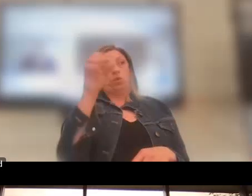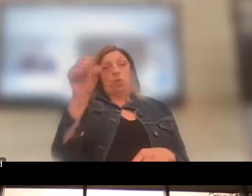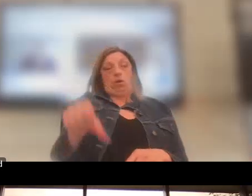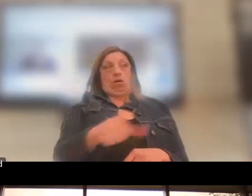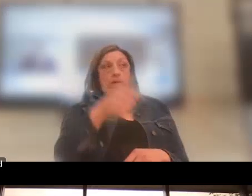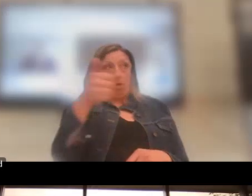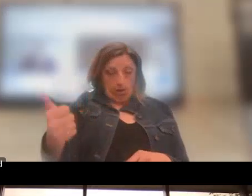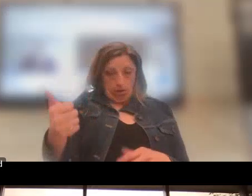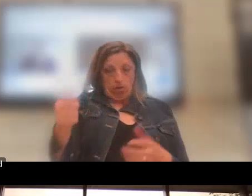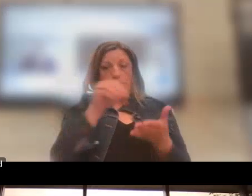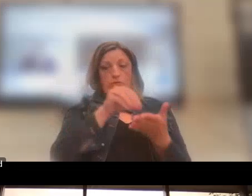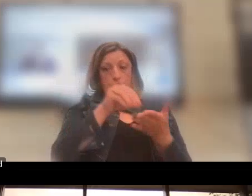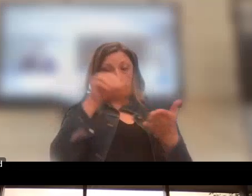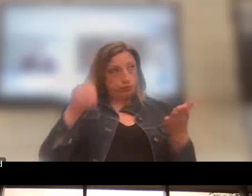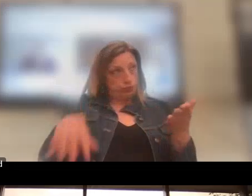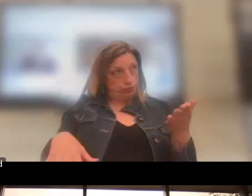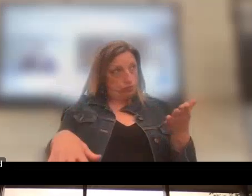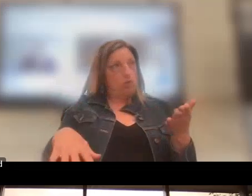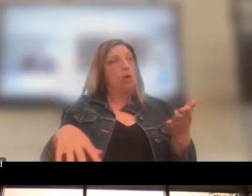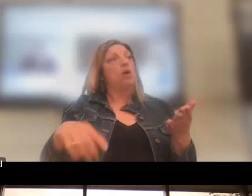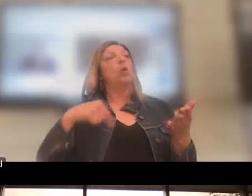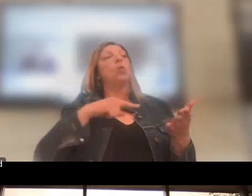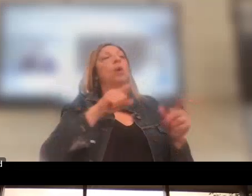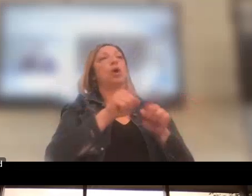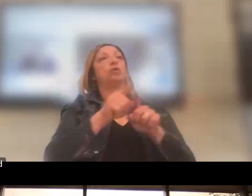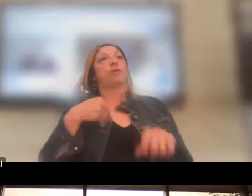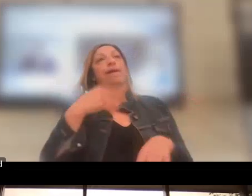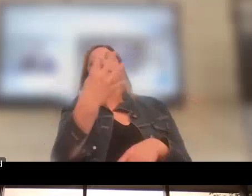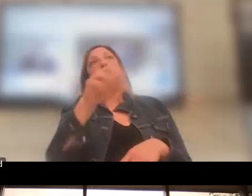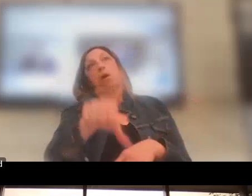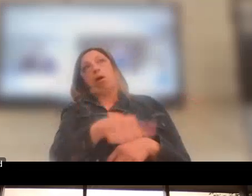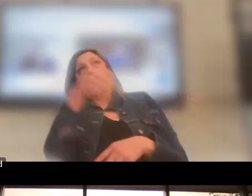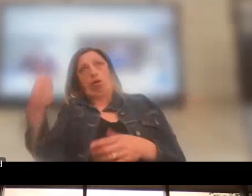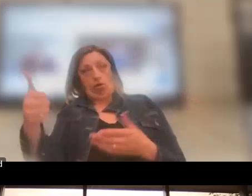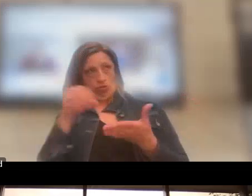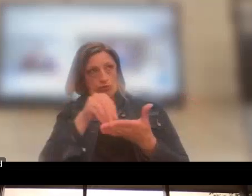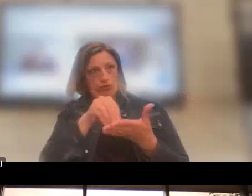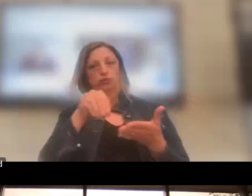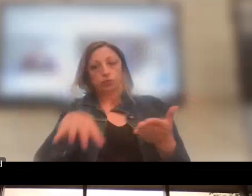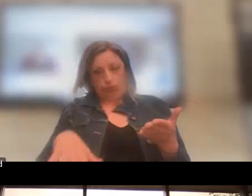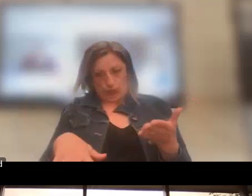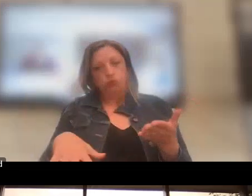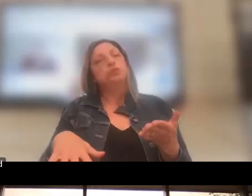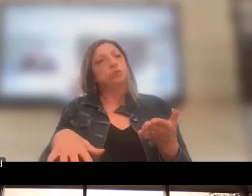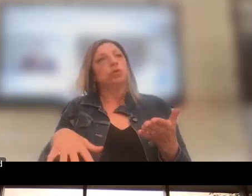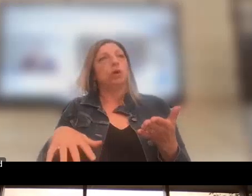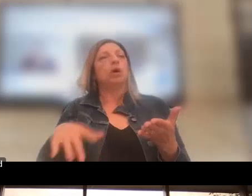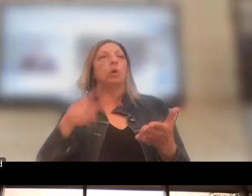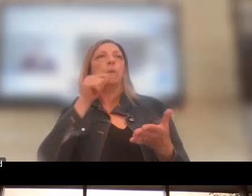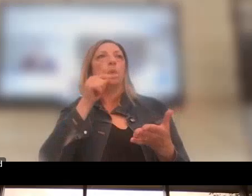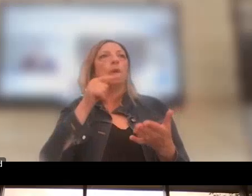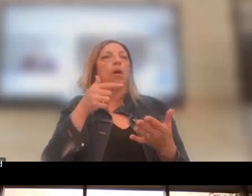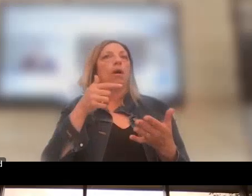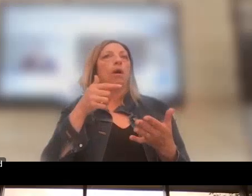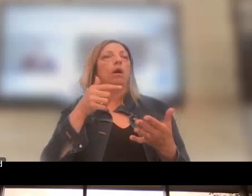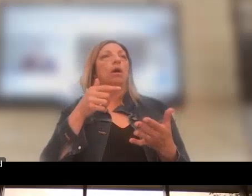expecting. So those 4 other students will also, and then we'll have 4 other